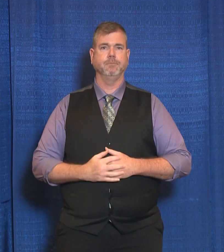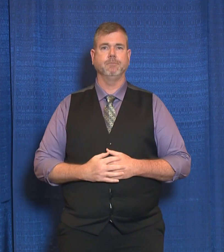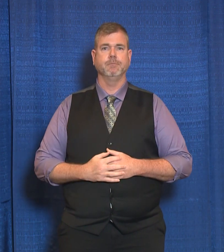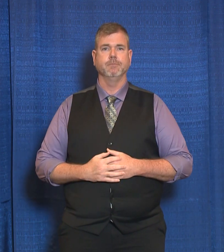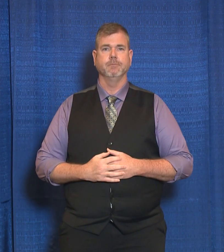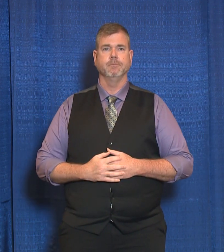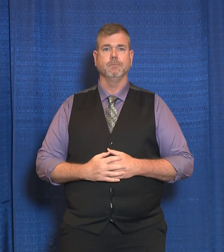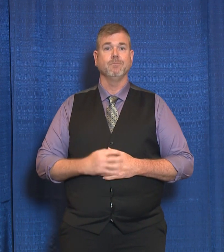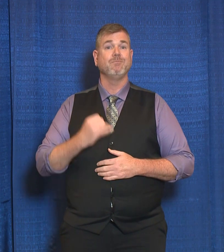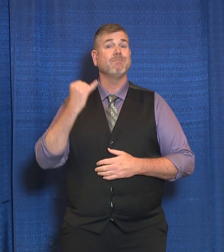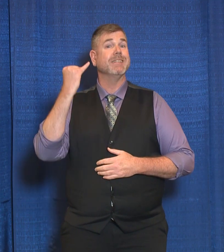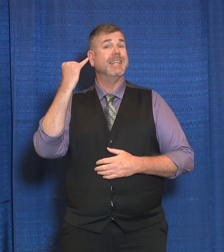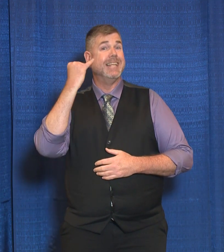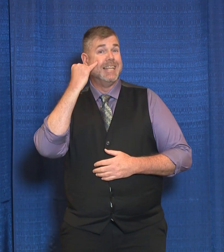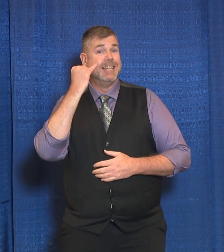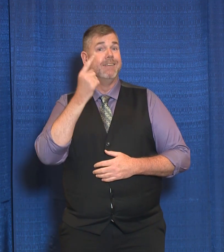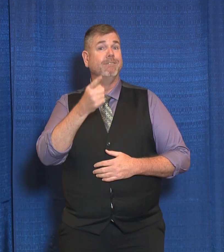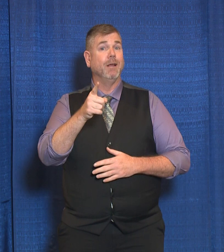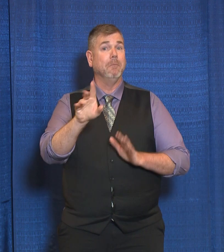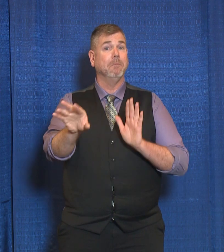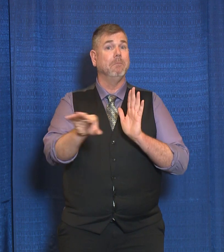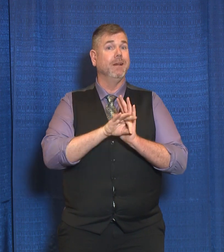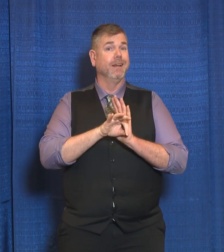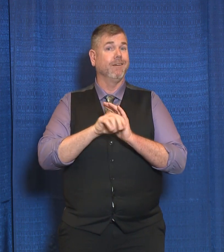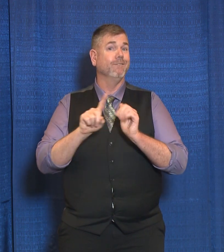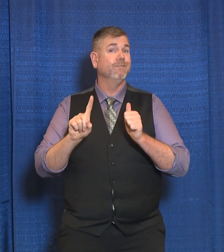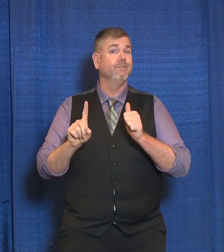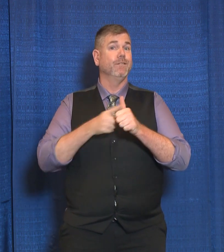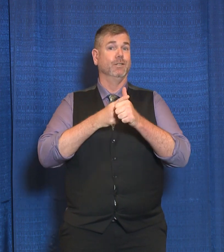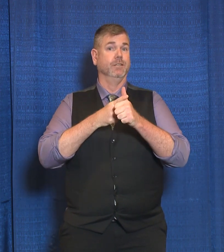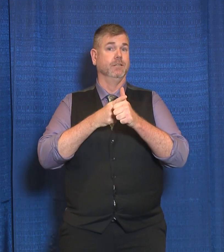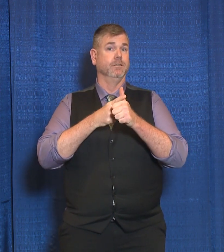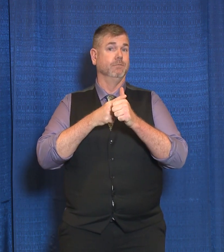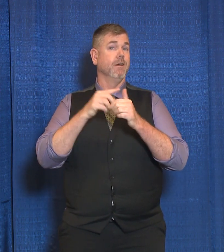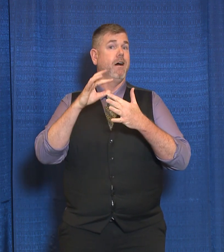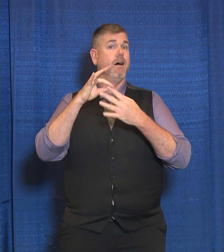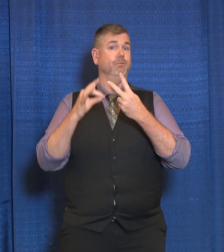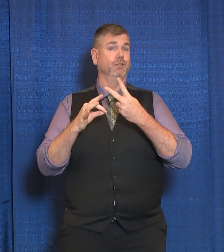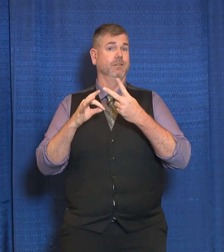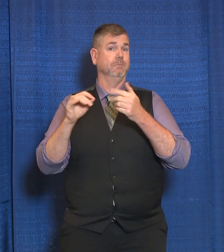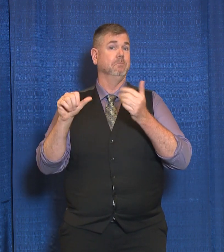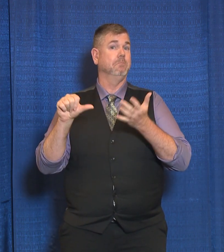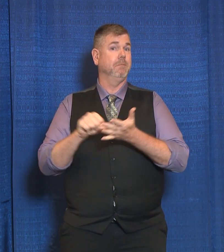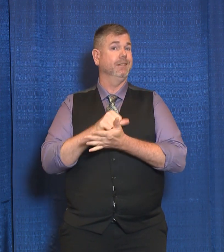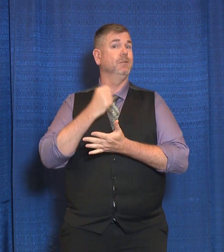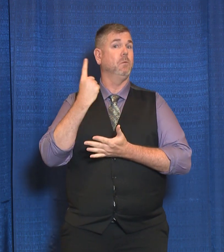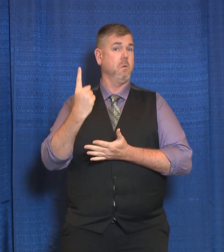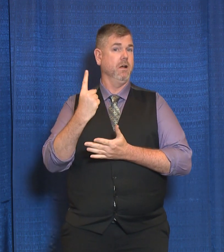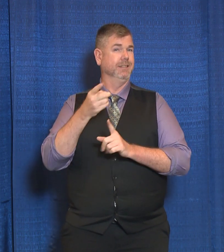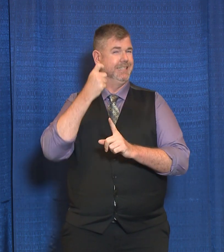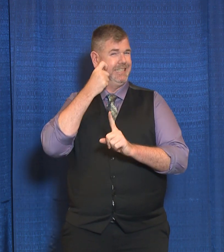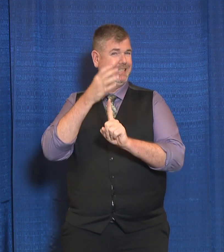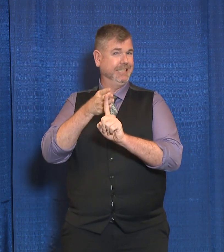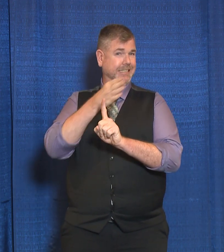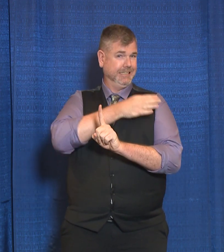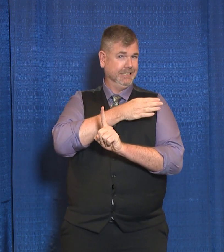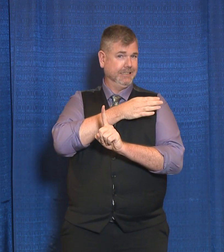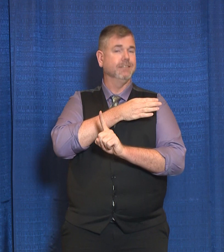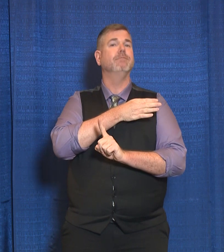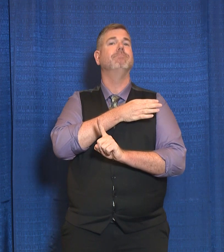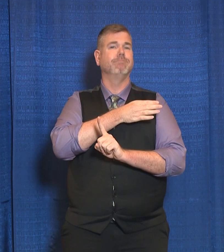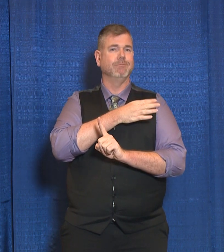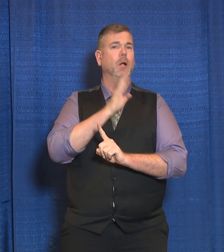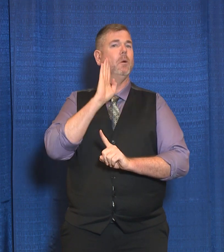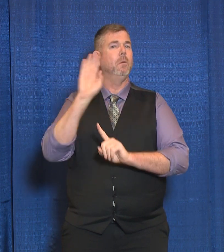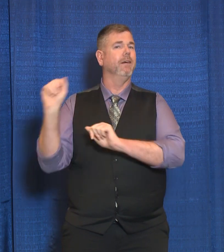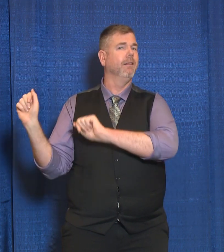Qualifications. If you choose the first option on page 1, you will see the Qualifications section at the top of page 2.